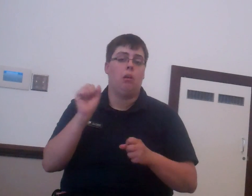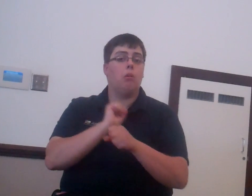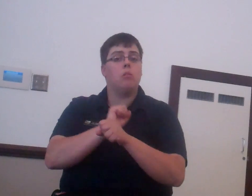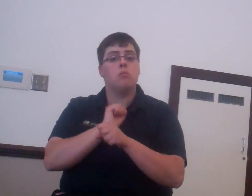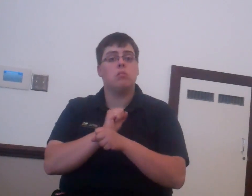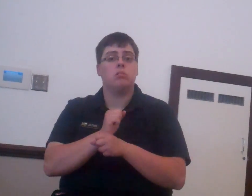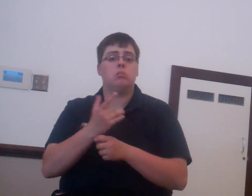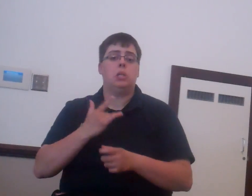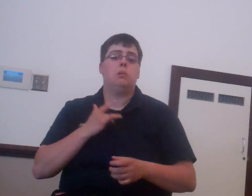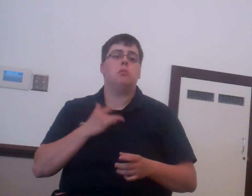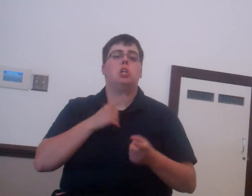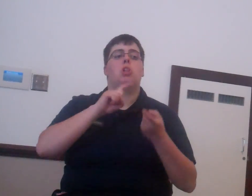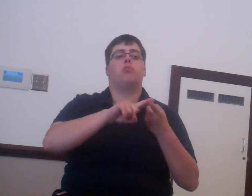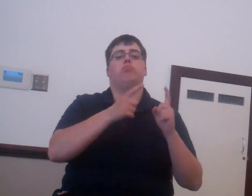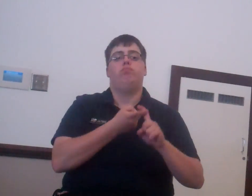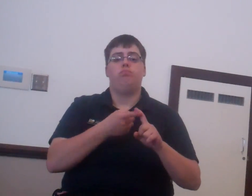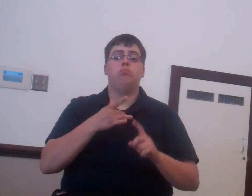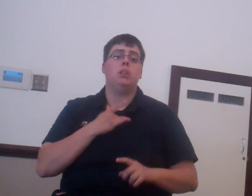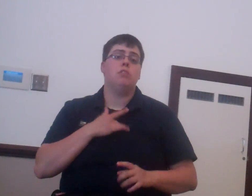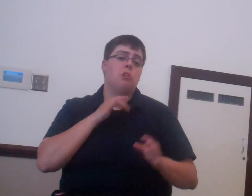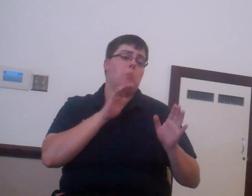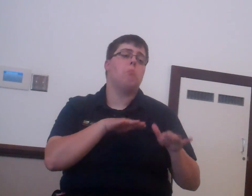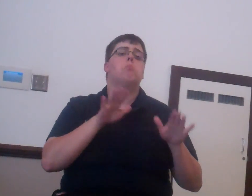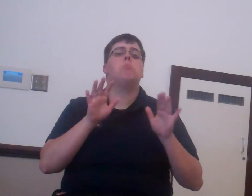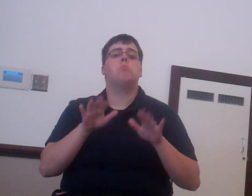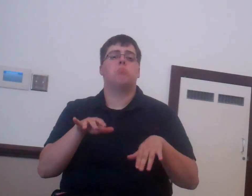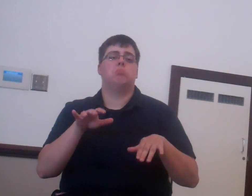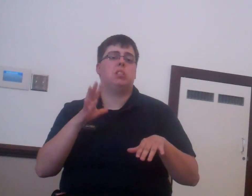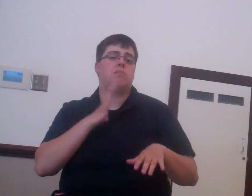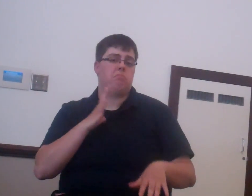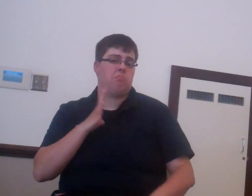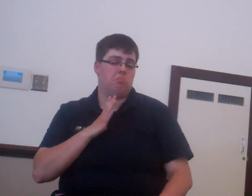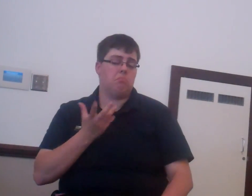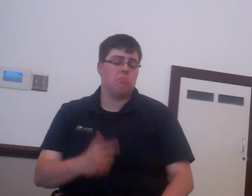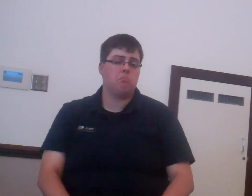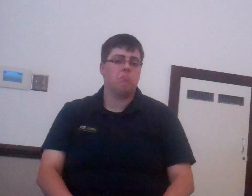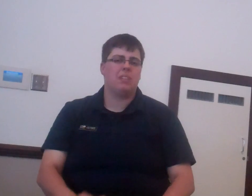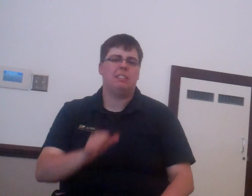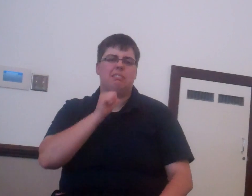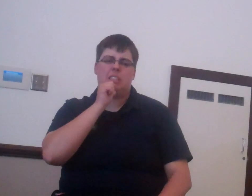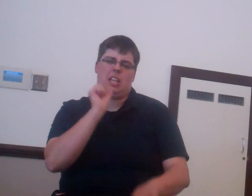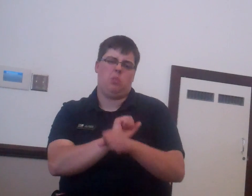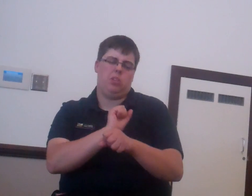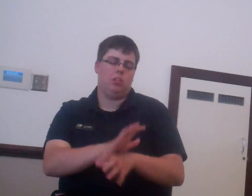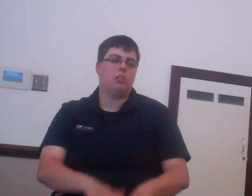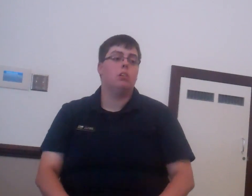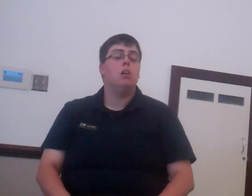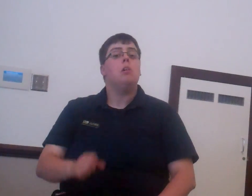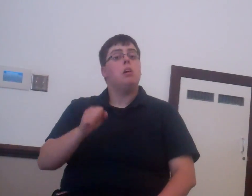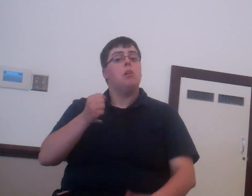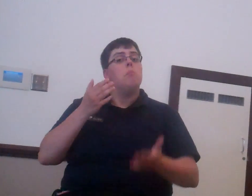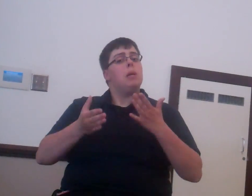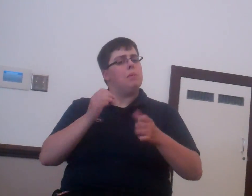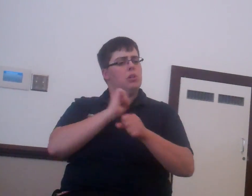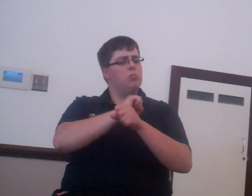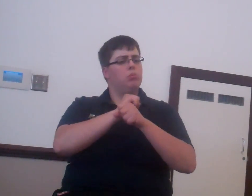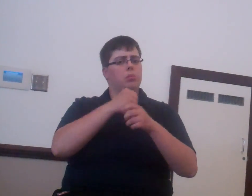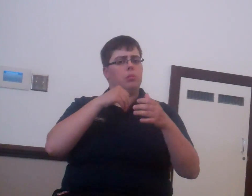friends than work. Right, so maybe if you're part of a clique that's full of nice people, it can actually make work